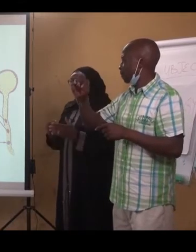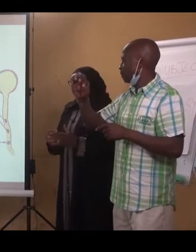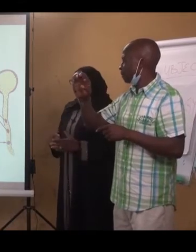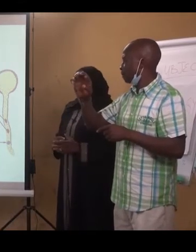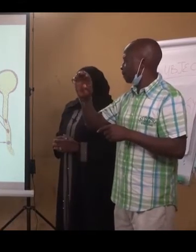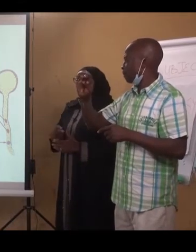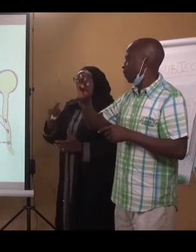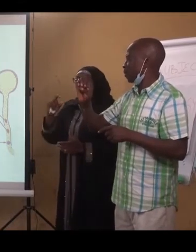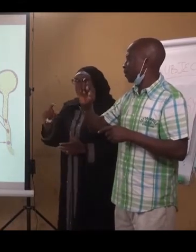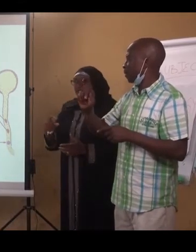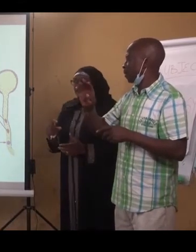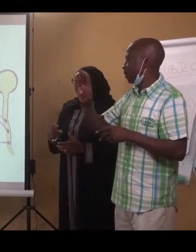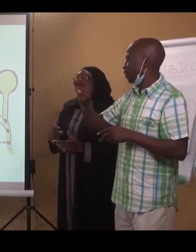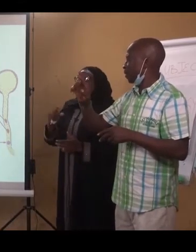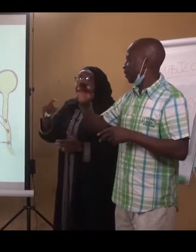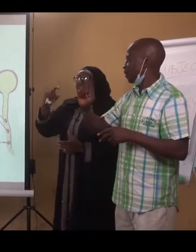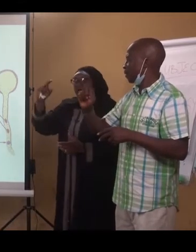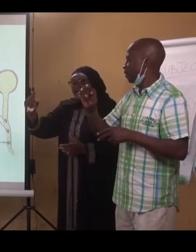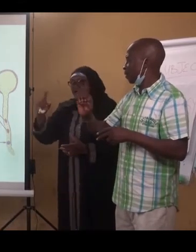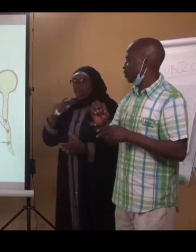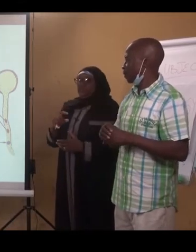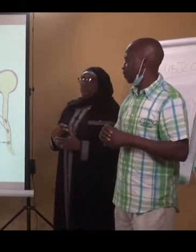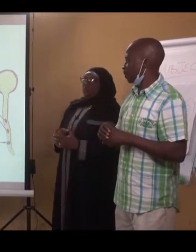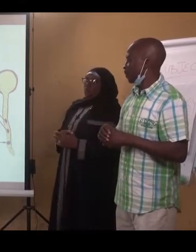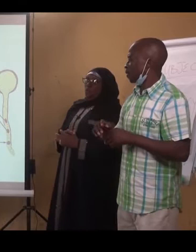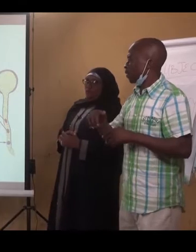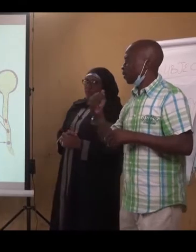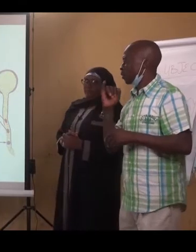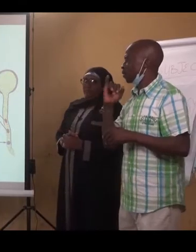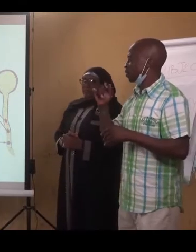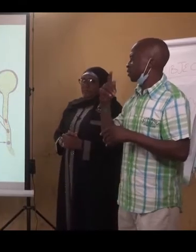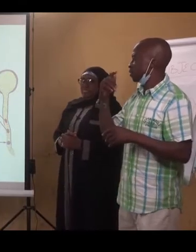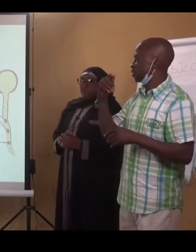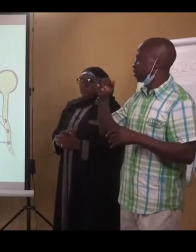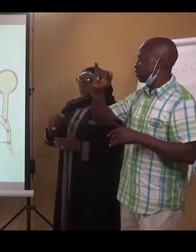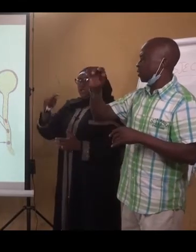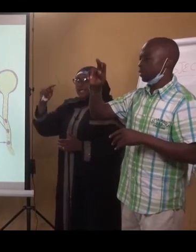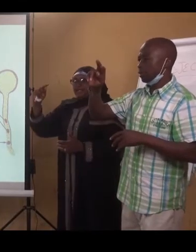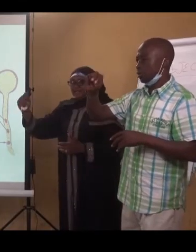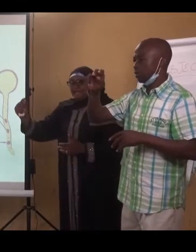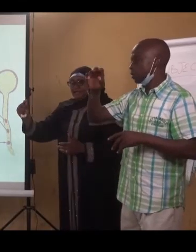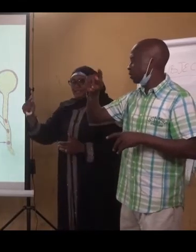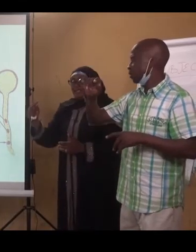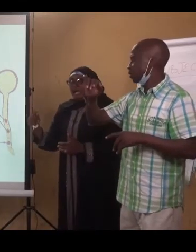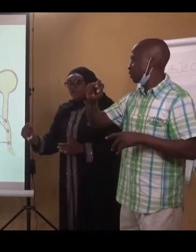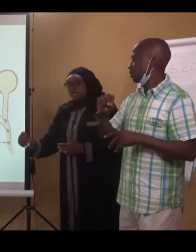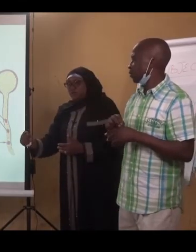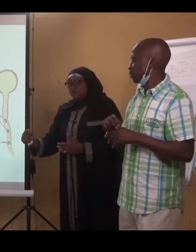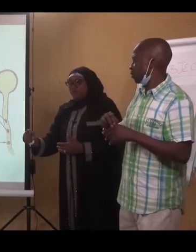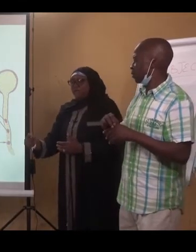inside, which is the intine wall. So the exine is the outer covering